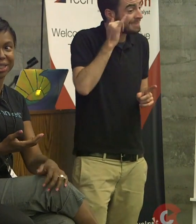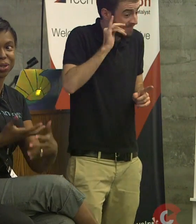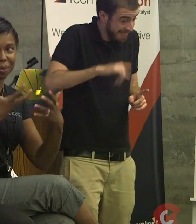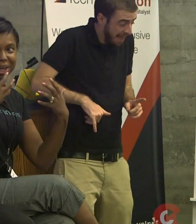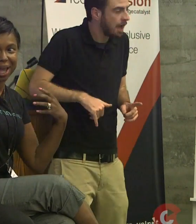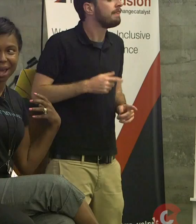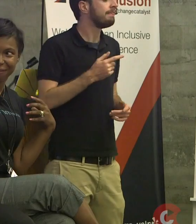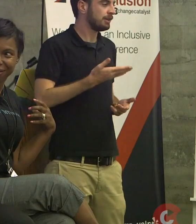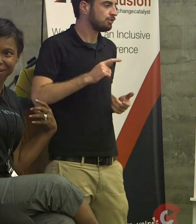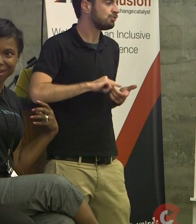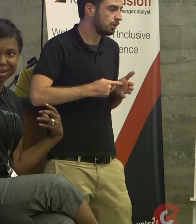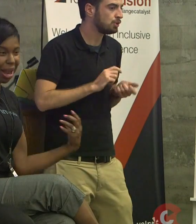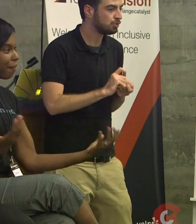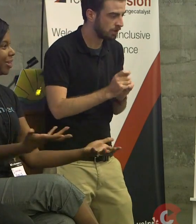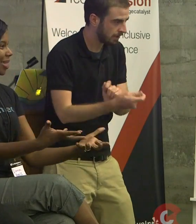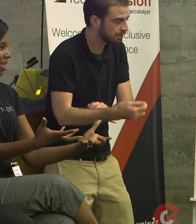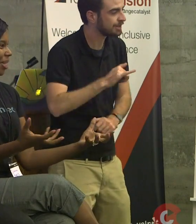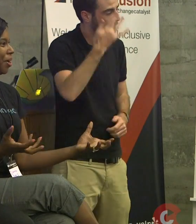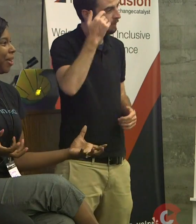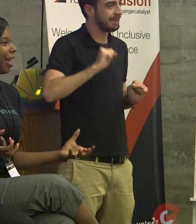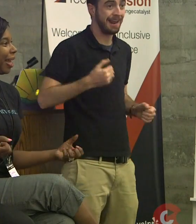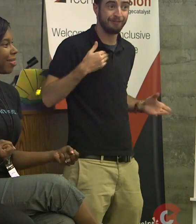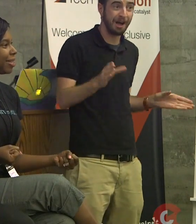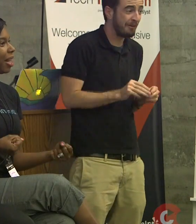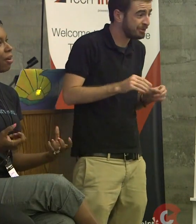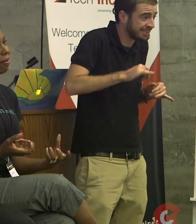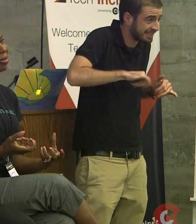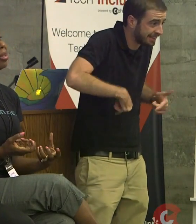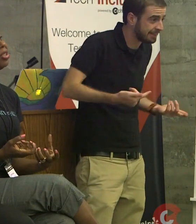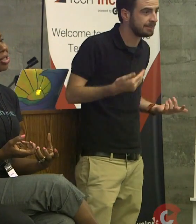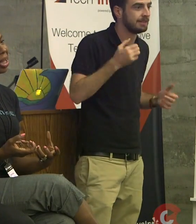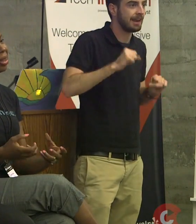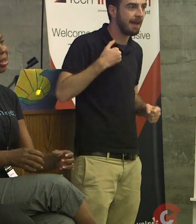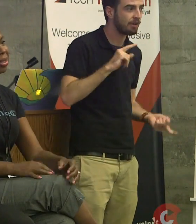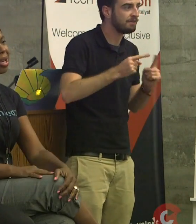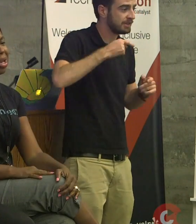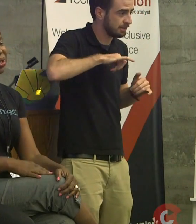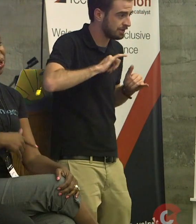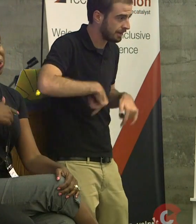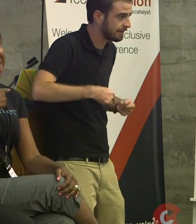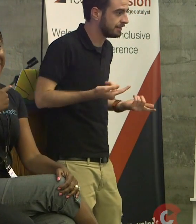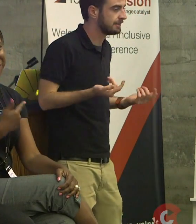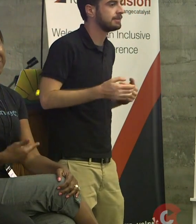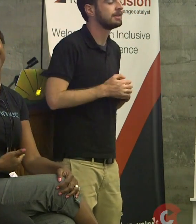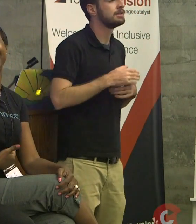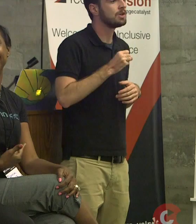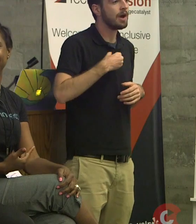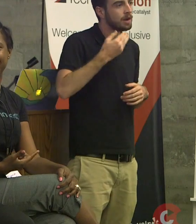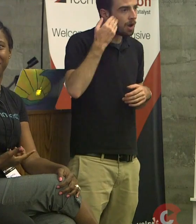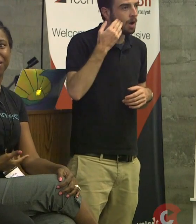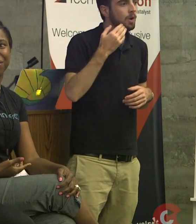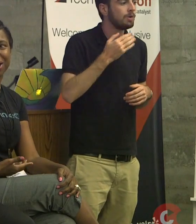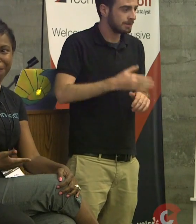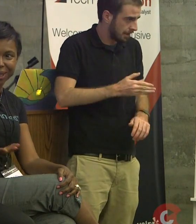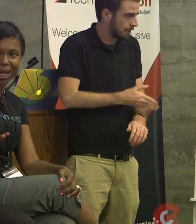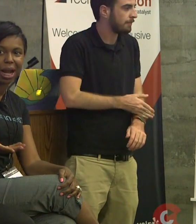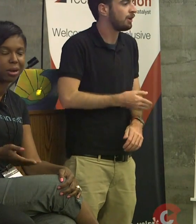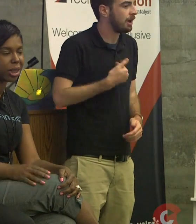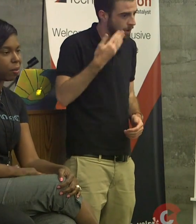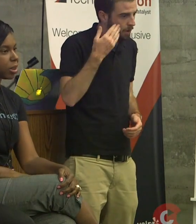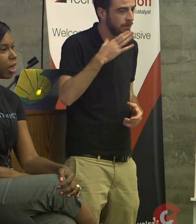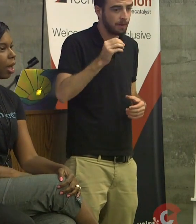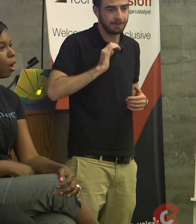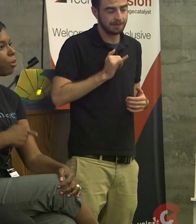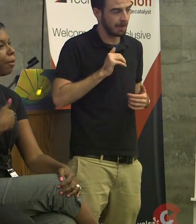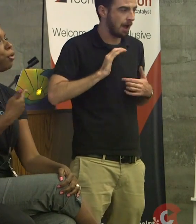starting to change. That's why we can have conferences, you know, like this and have conversations like this. So I know that it's getting better, and with companies like